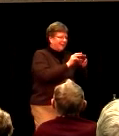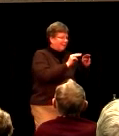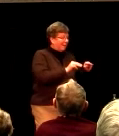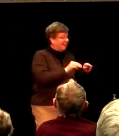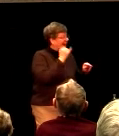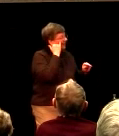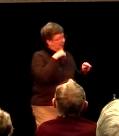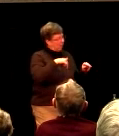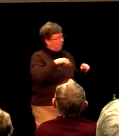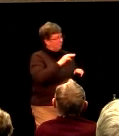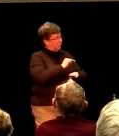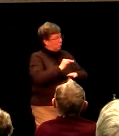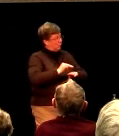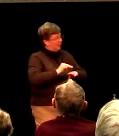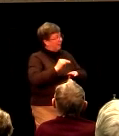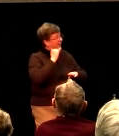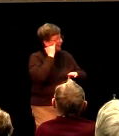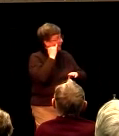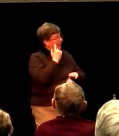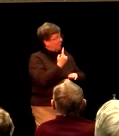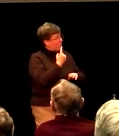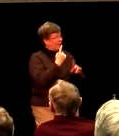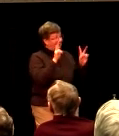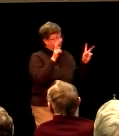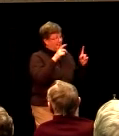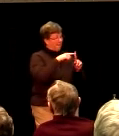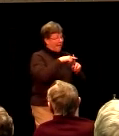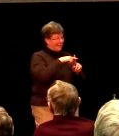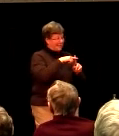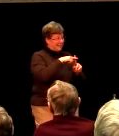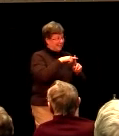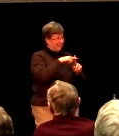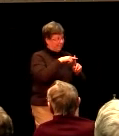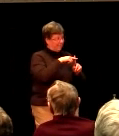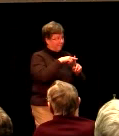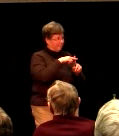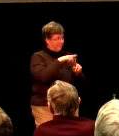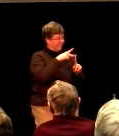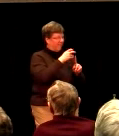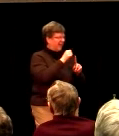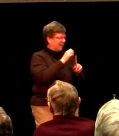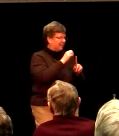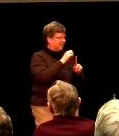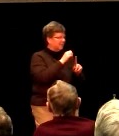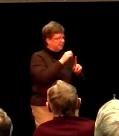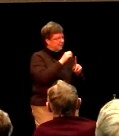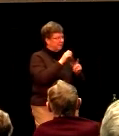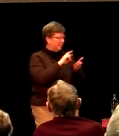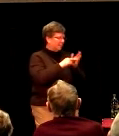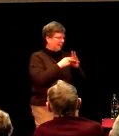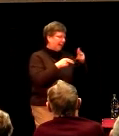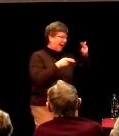over here in Missoula, if we have one of them in a positive phase, and that just refers to which one's the high and which one's the low pressure,